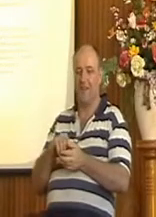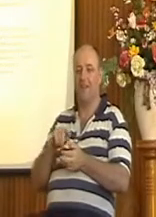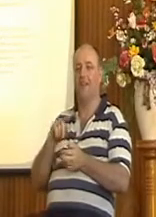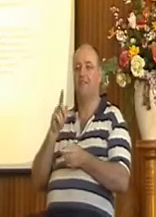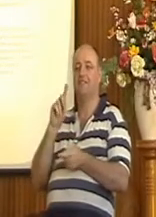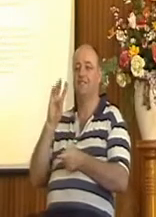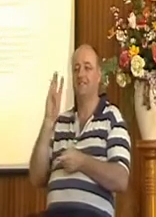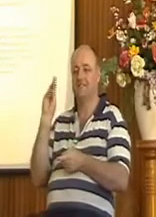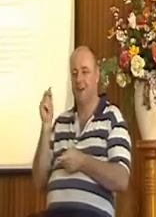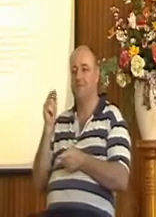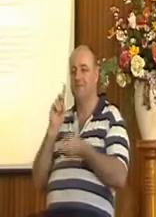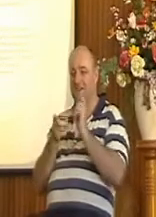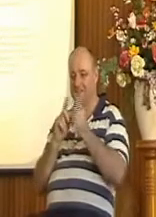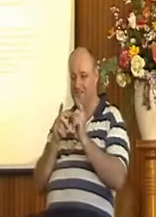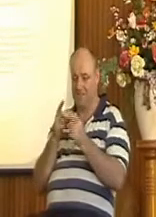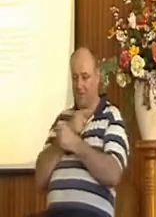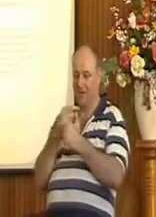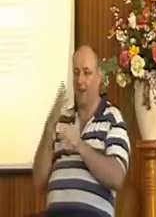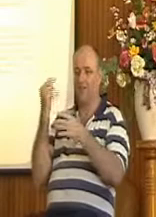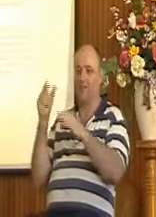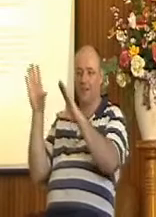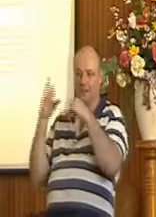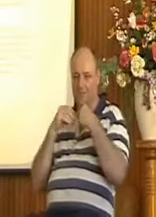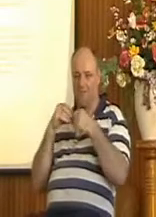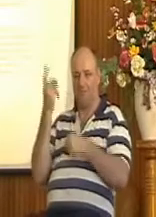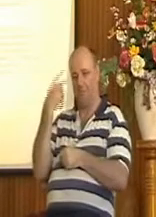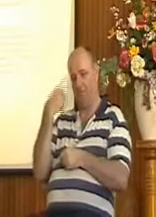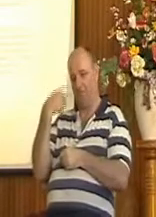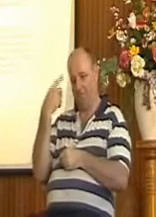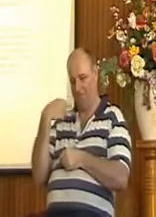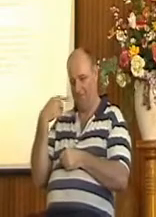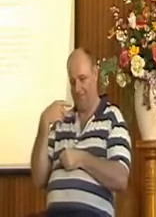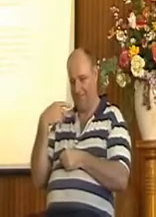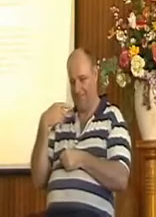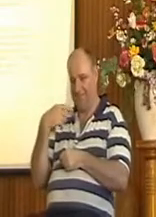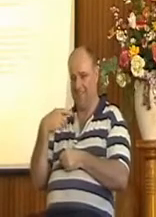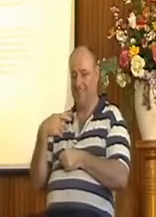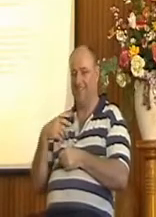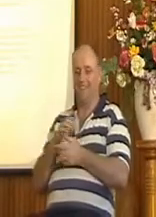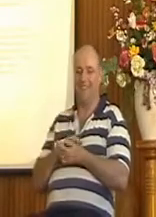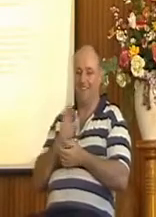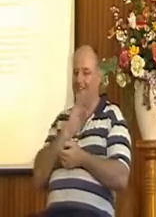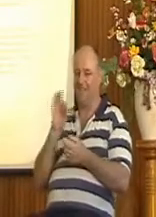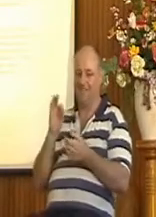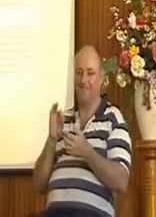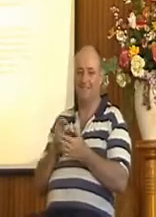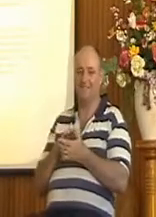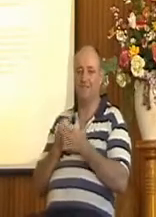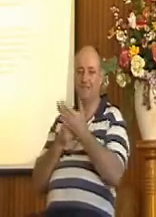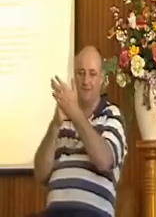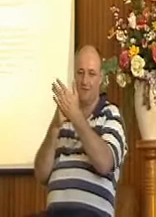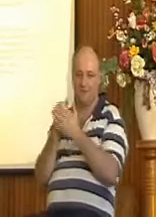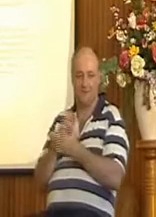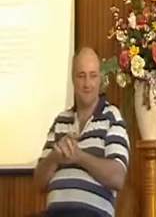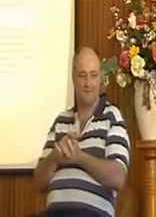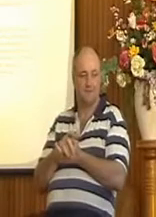strict, strong criticism. So what you don't expect, you're not going to be worried about. Well,